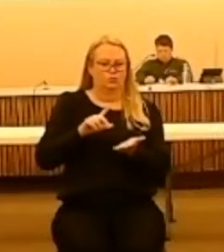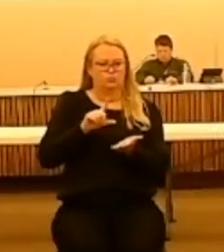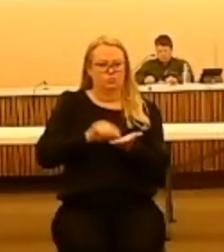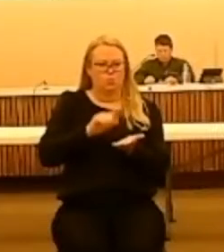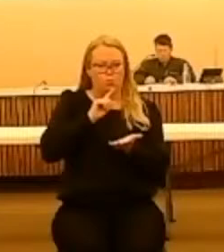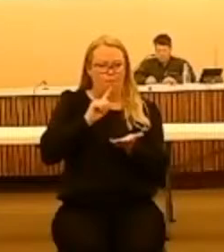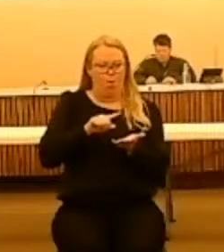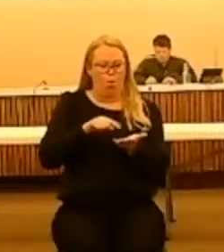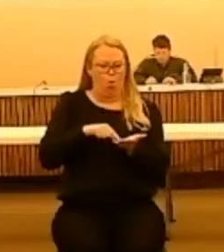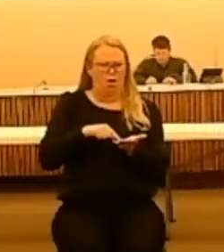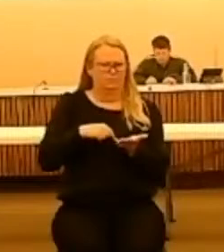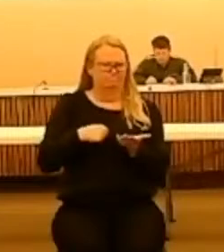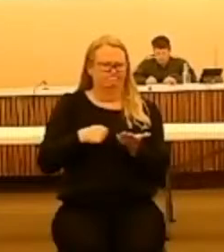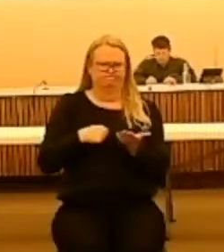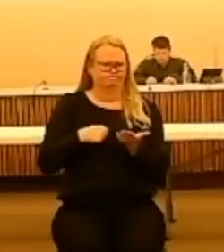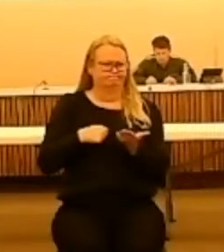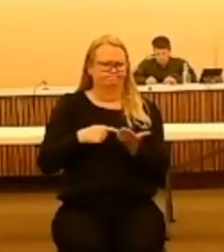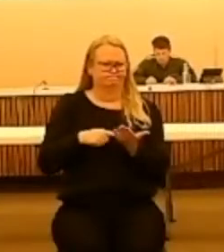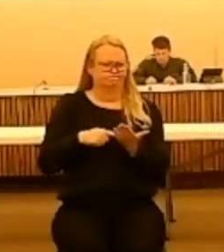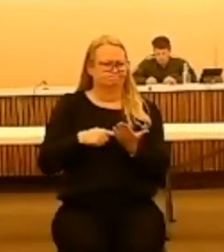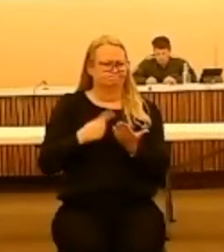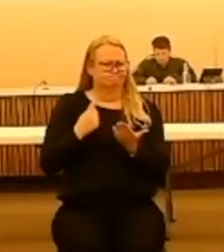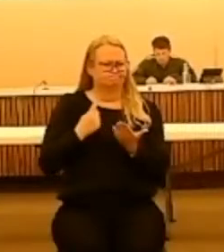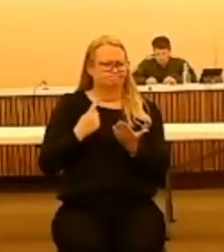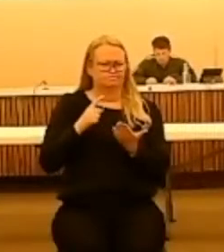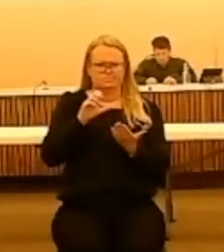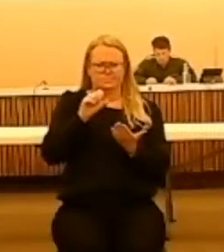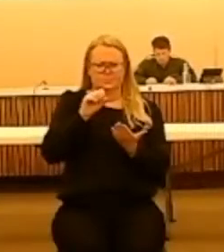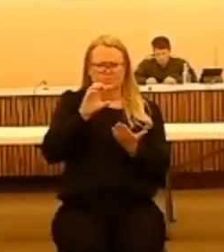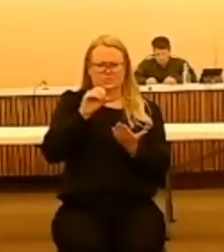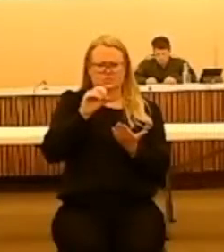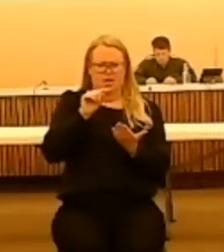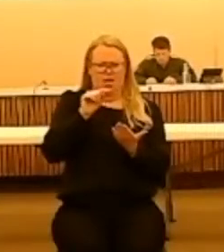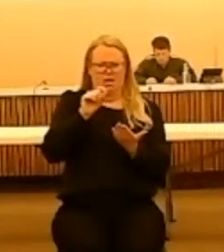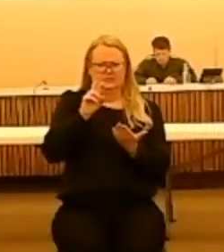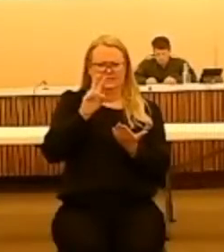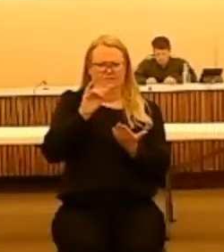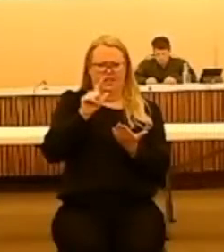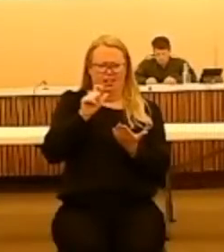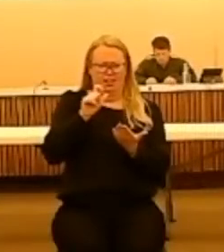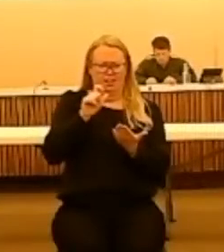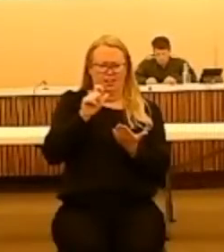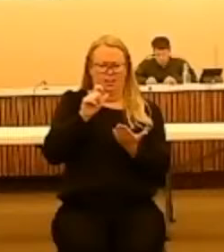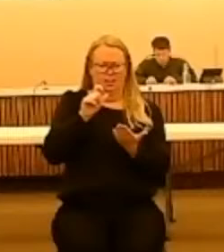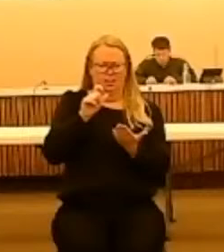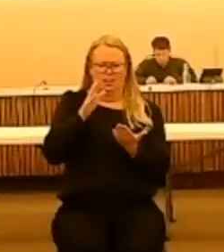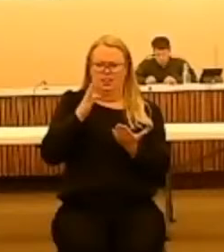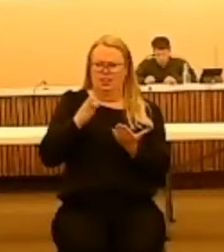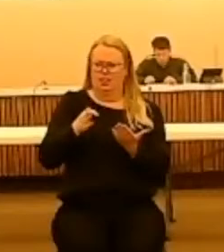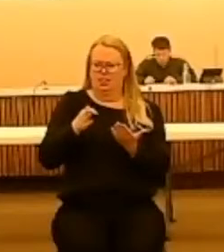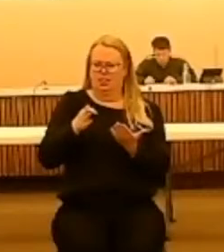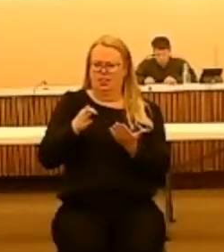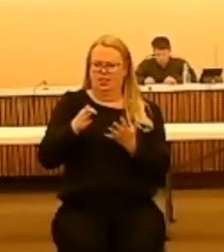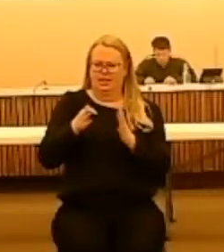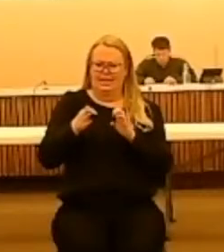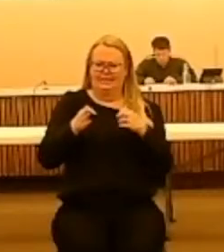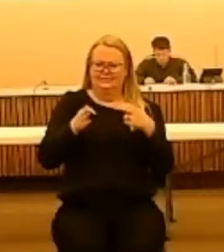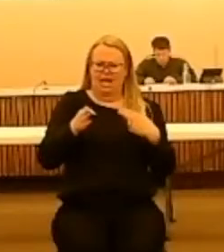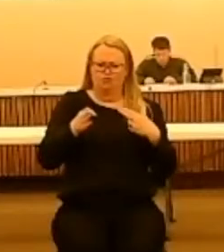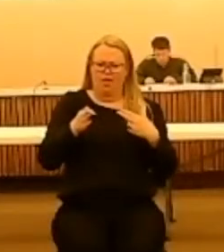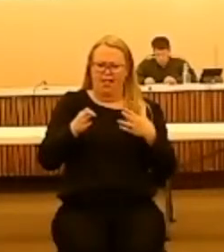Particularly the area, Scottsville, East Henrietta, or the